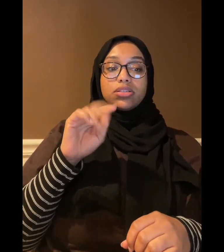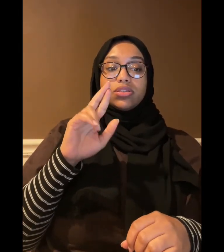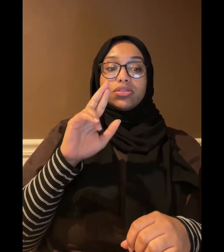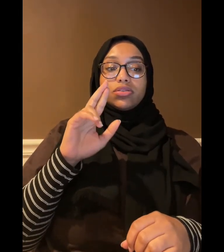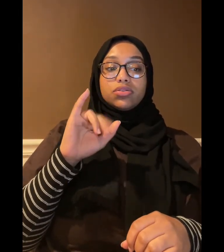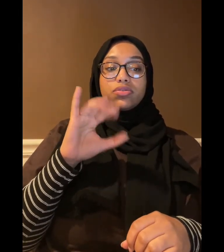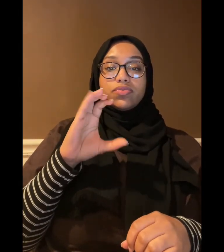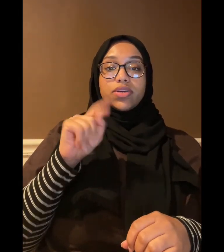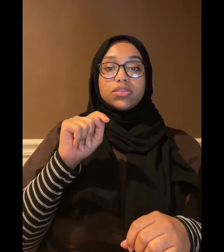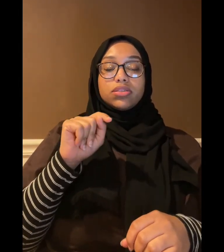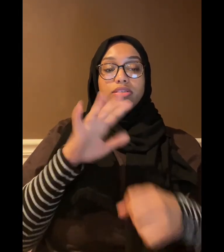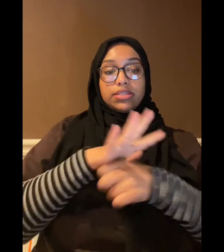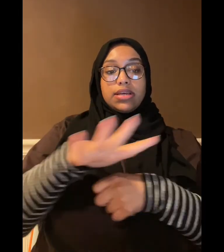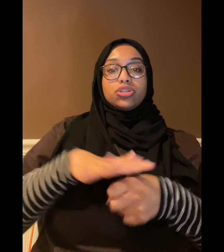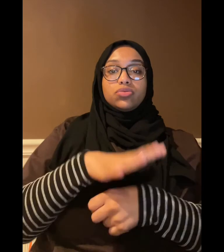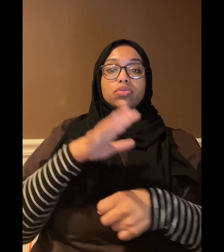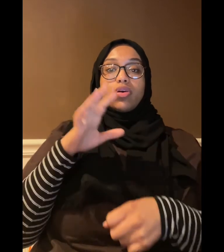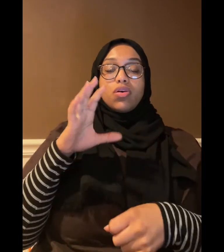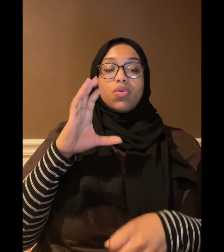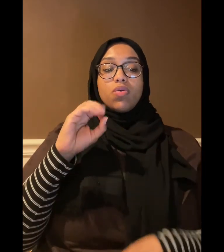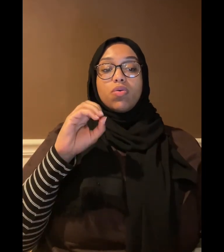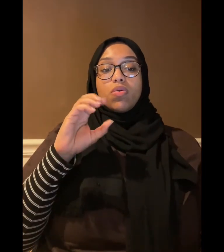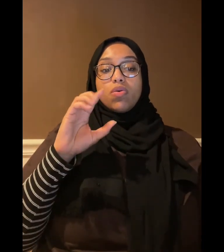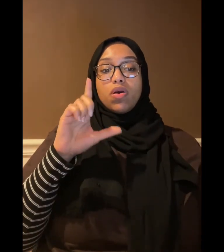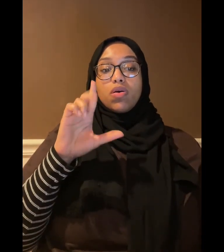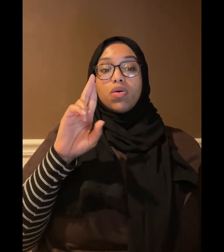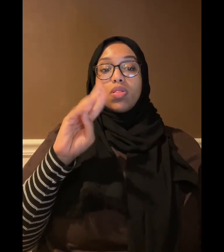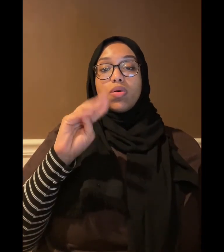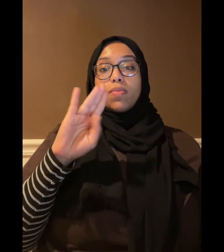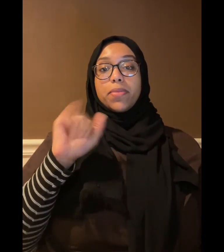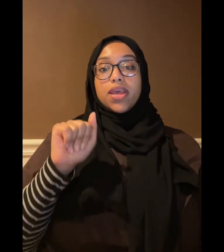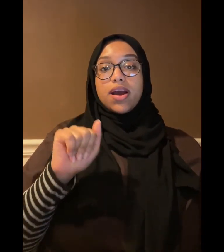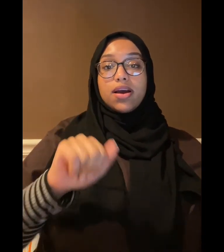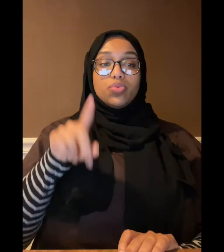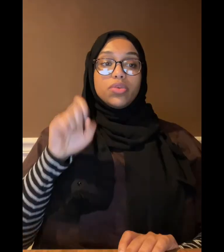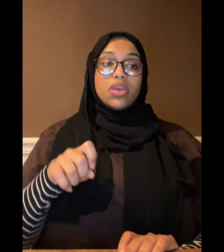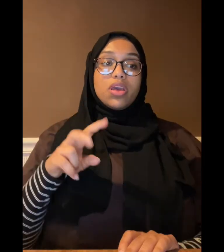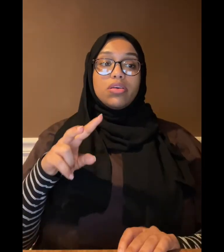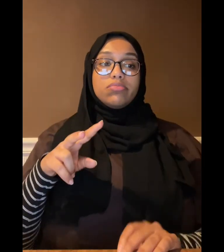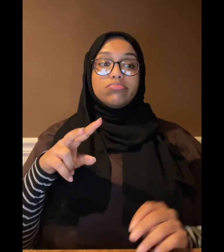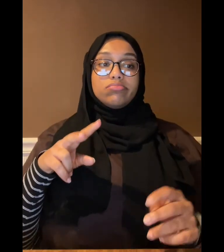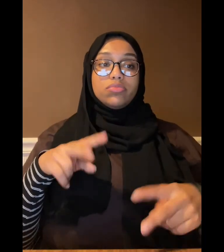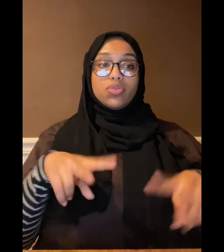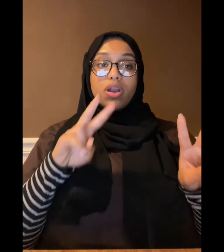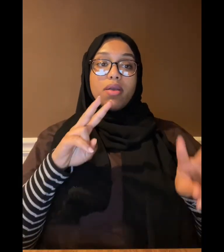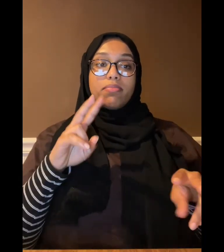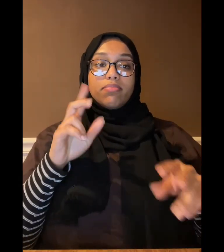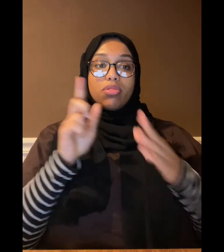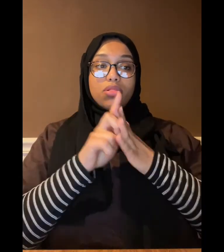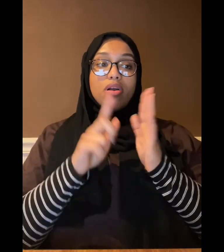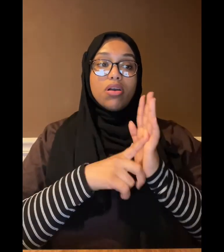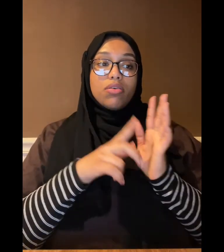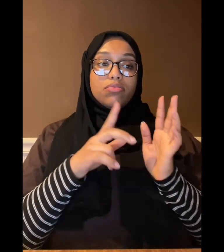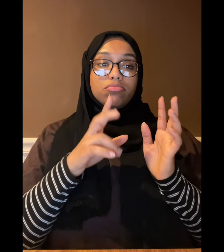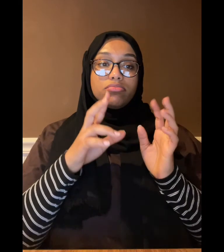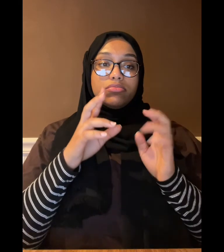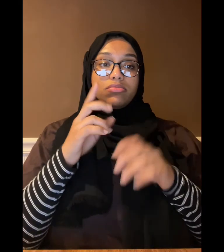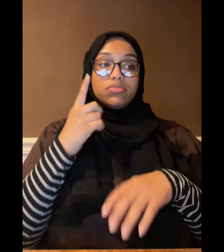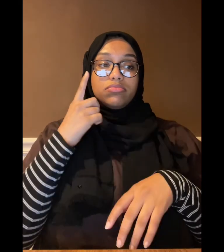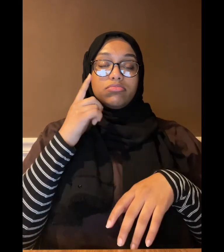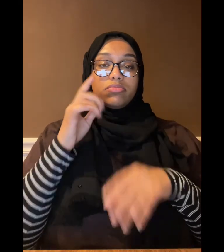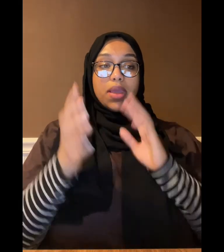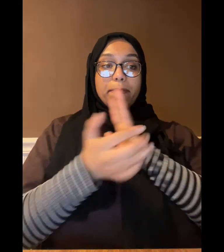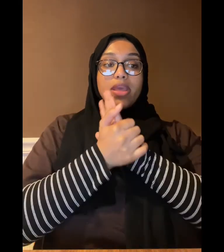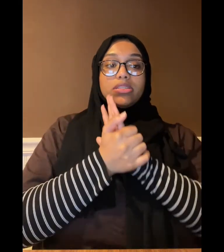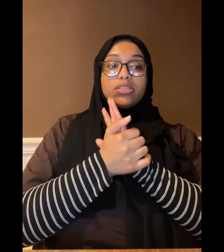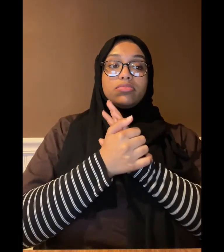just Google DC Code in the DC Council website, and there will be the entire codification of the local laws